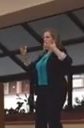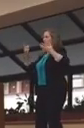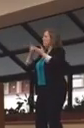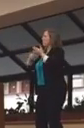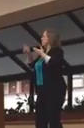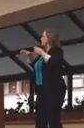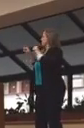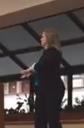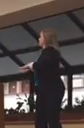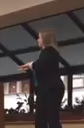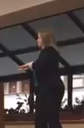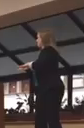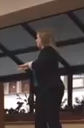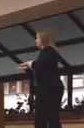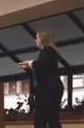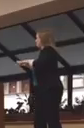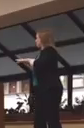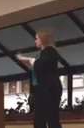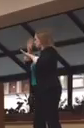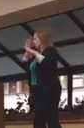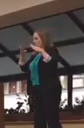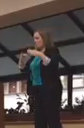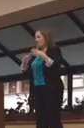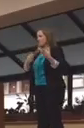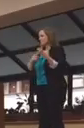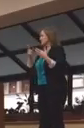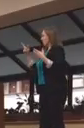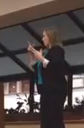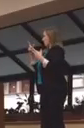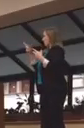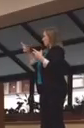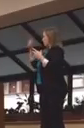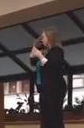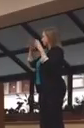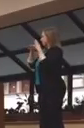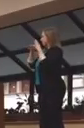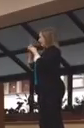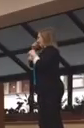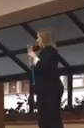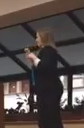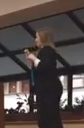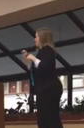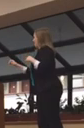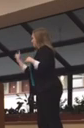how we juggle everything, what needs to be dropped at times, and where do we focus our energies.